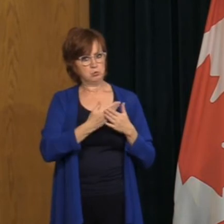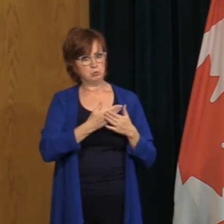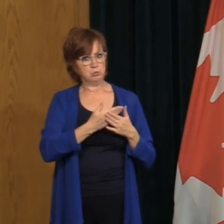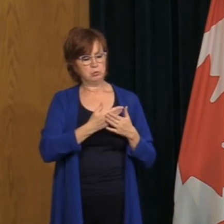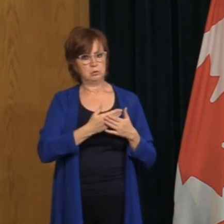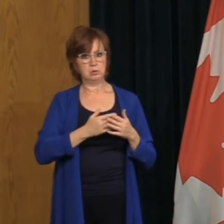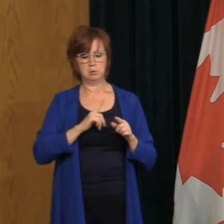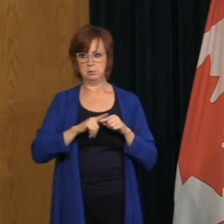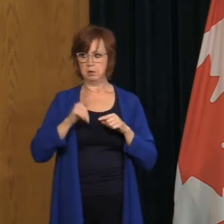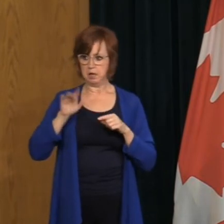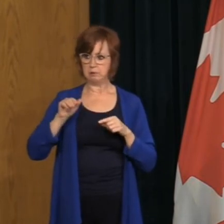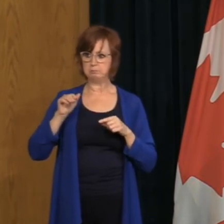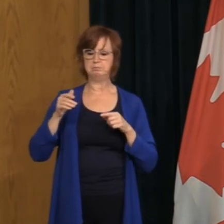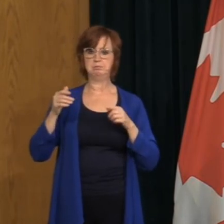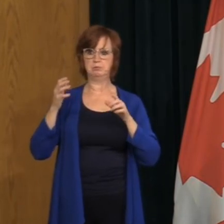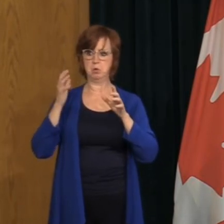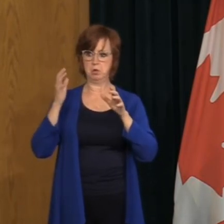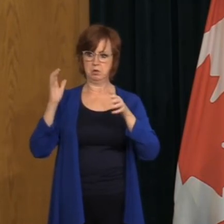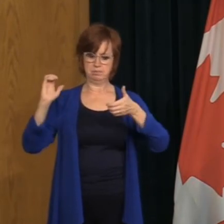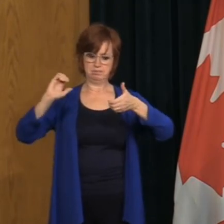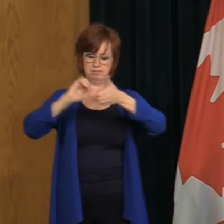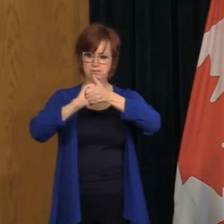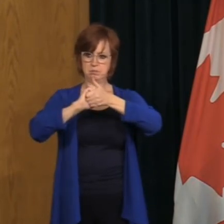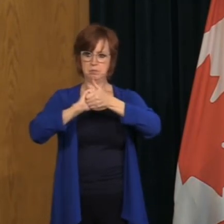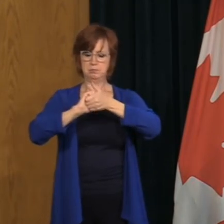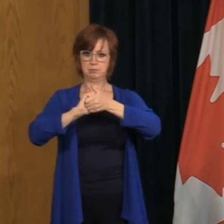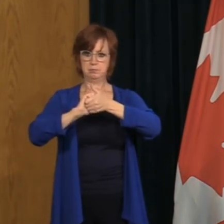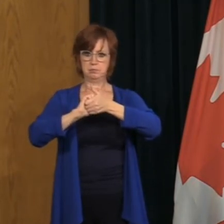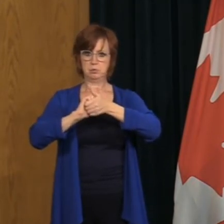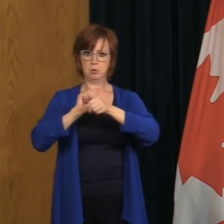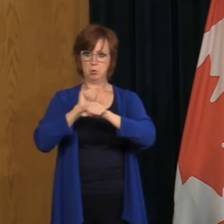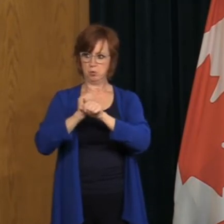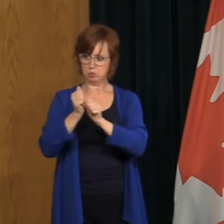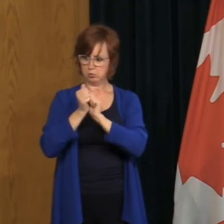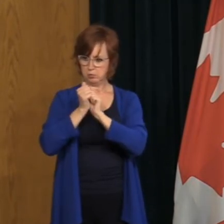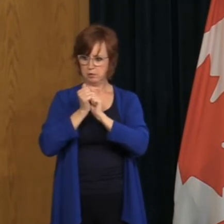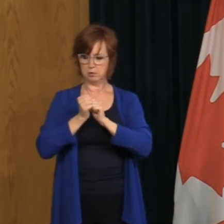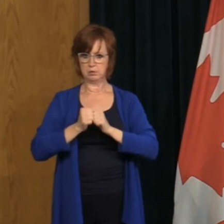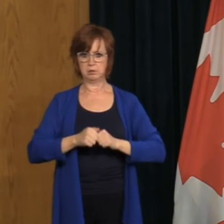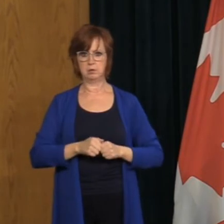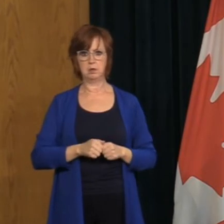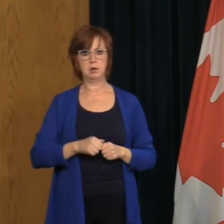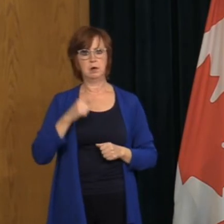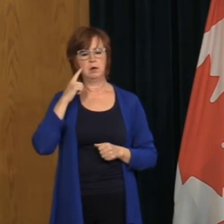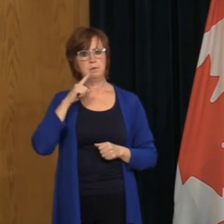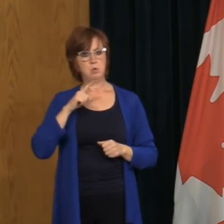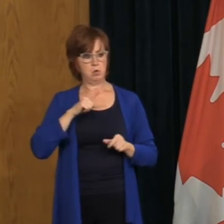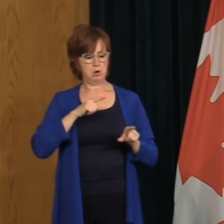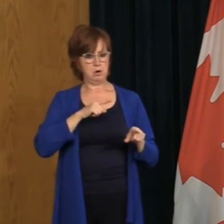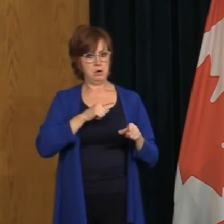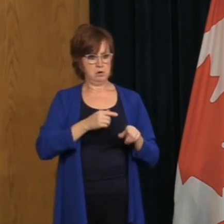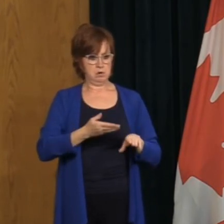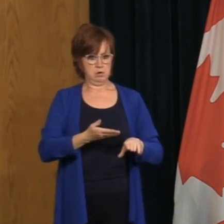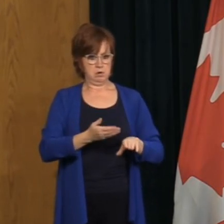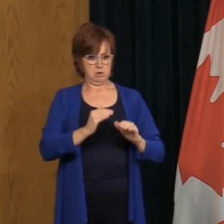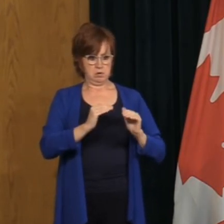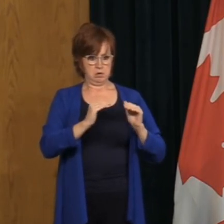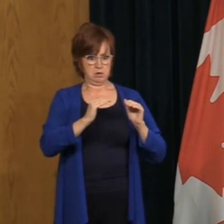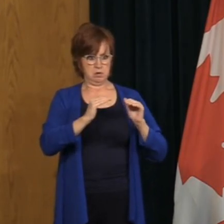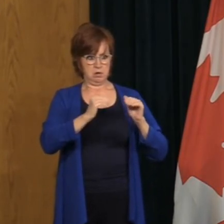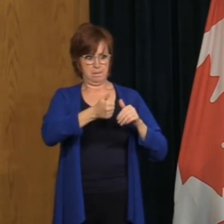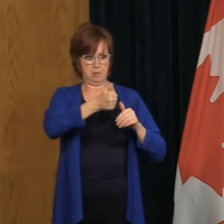that they can get to a profitable state quicker, and then really rebuild